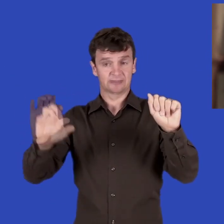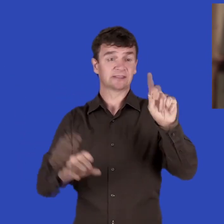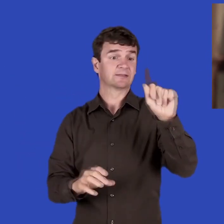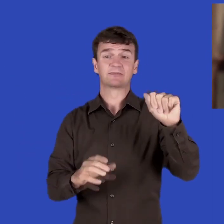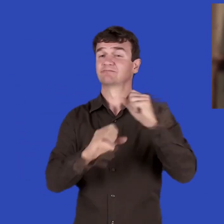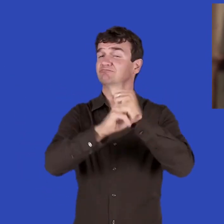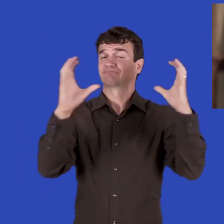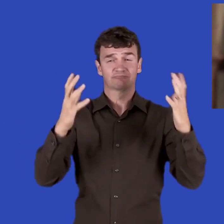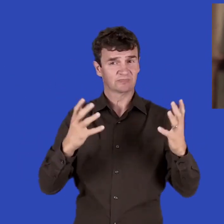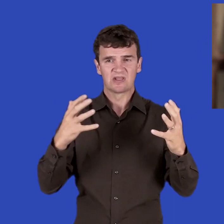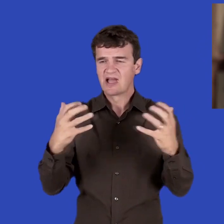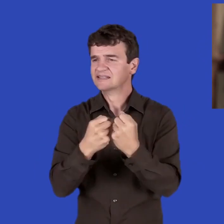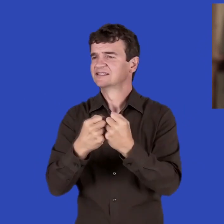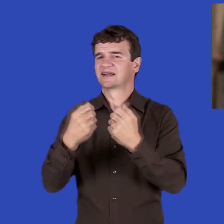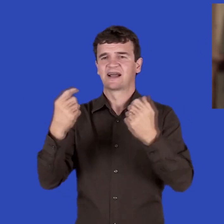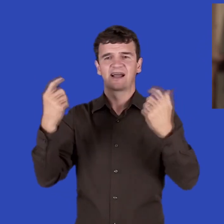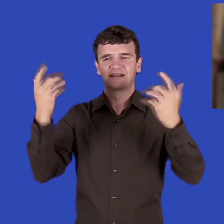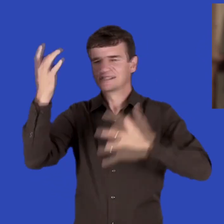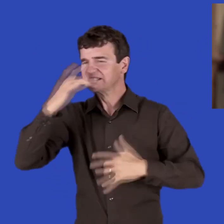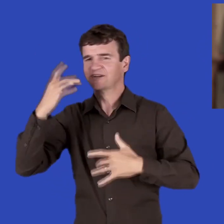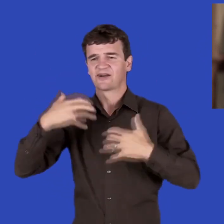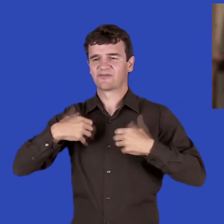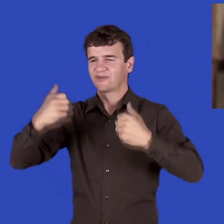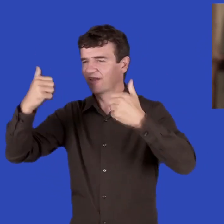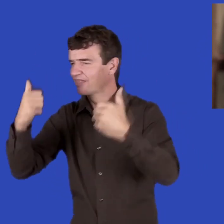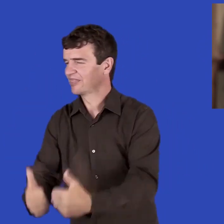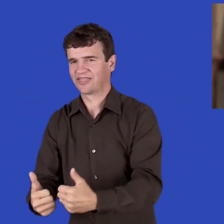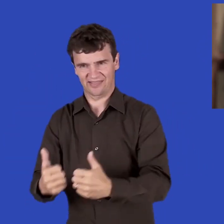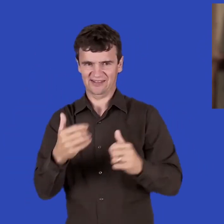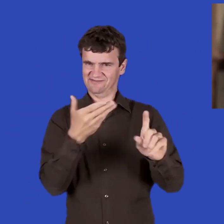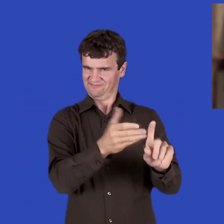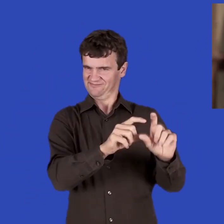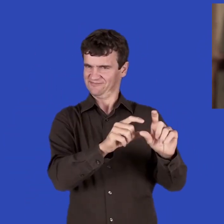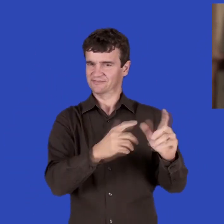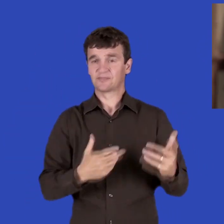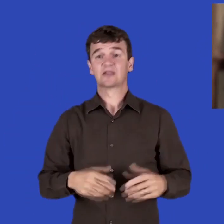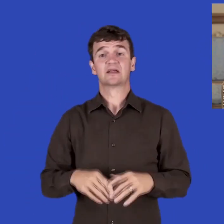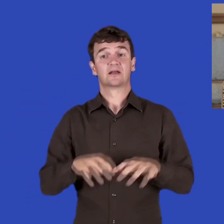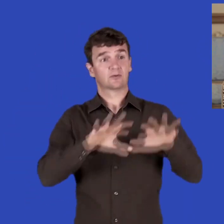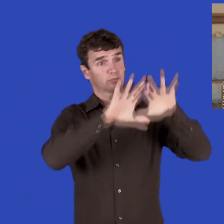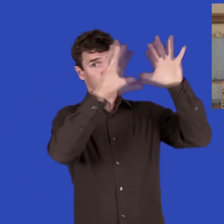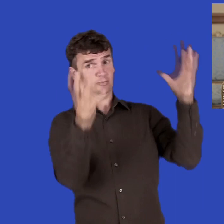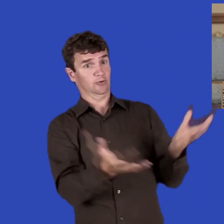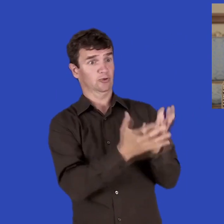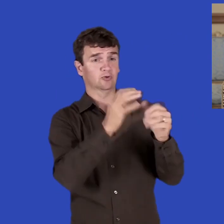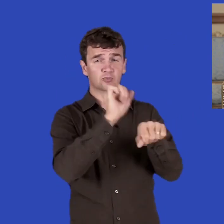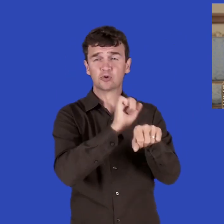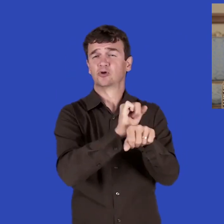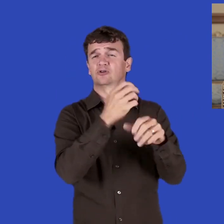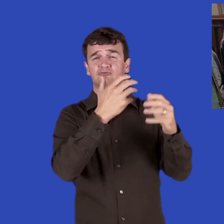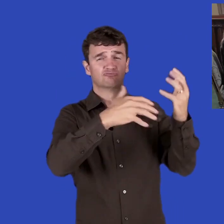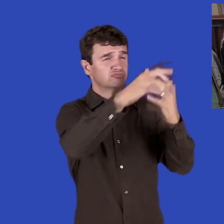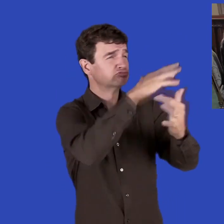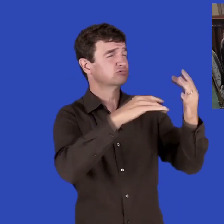I speak out regularly about is the definitional difference between disability and handicap, and that a disability is a